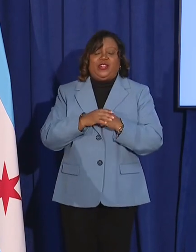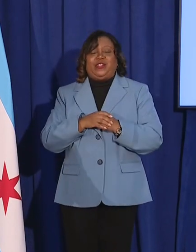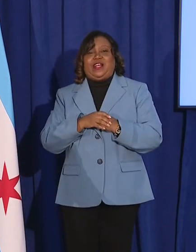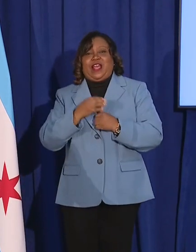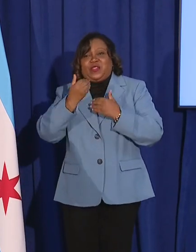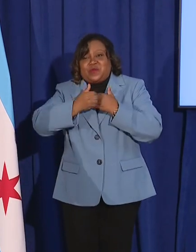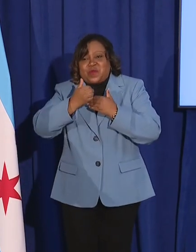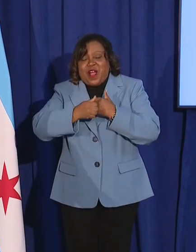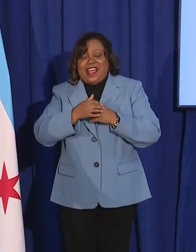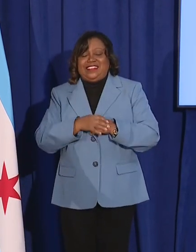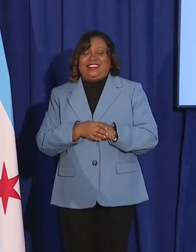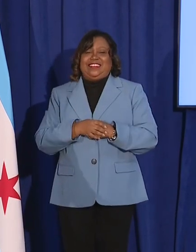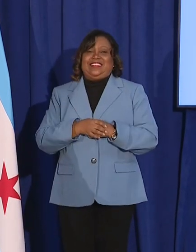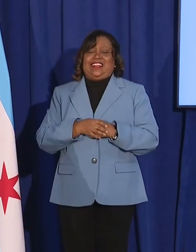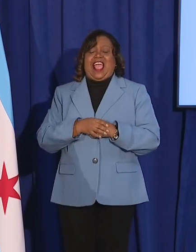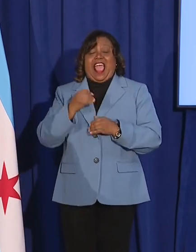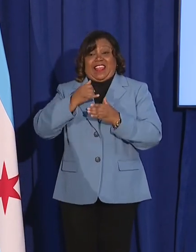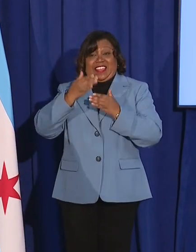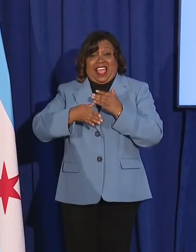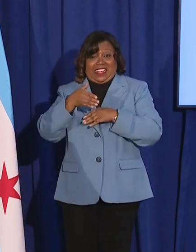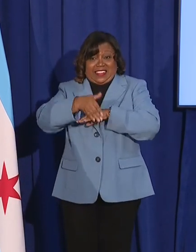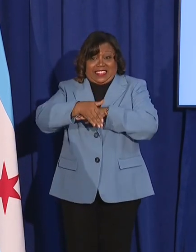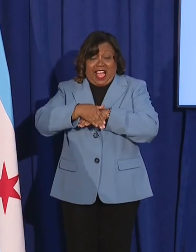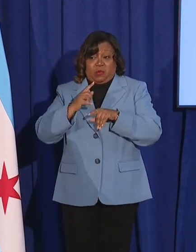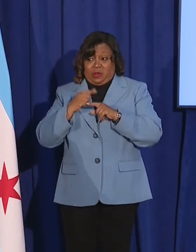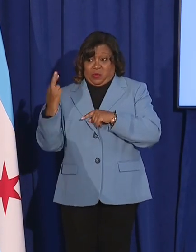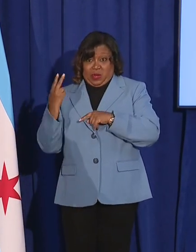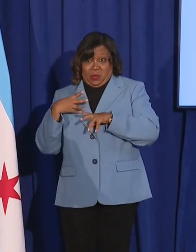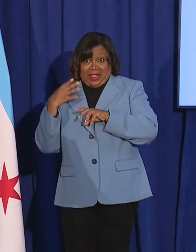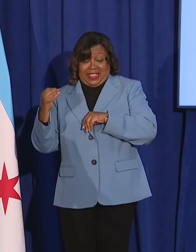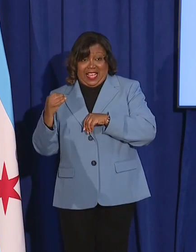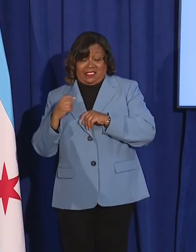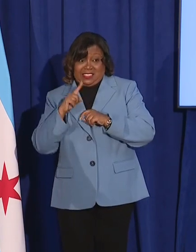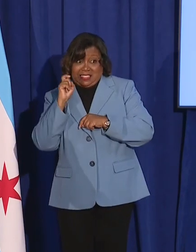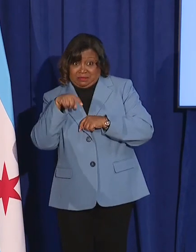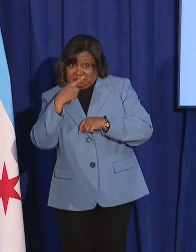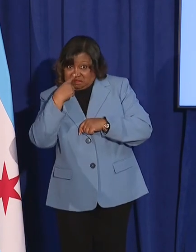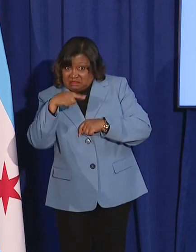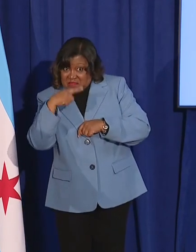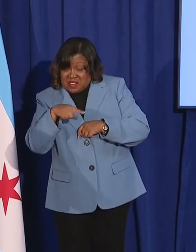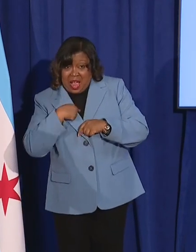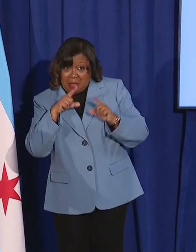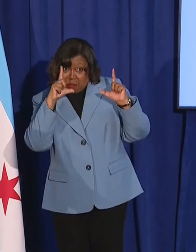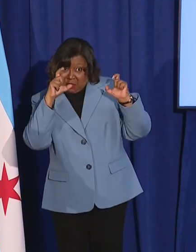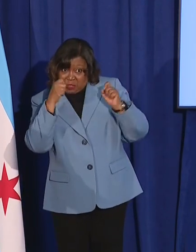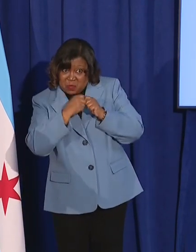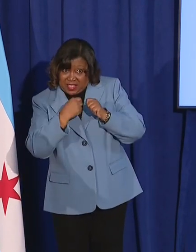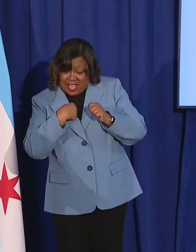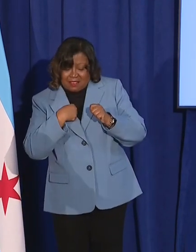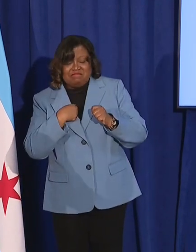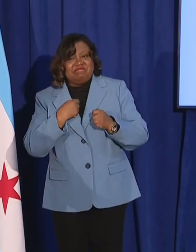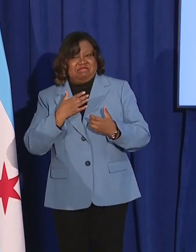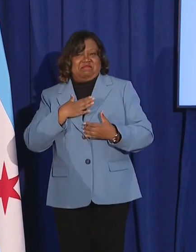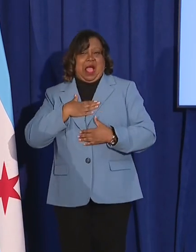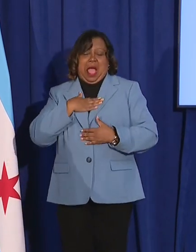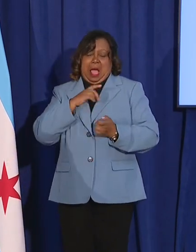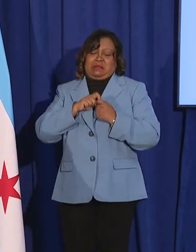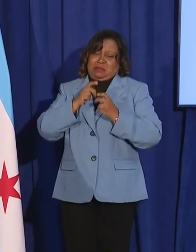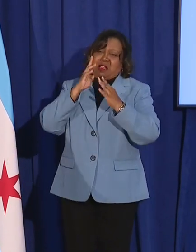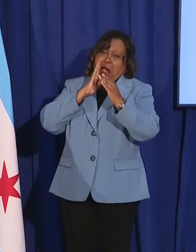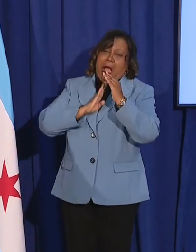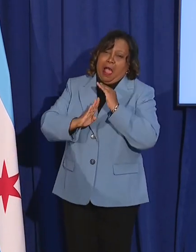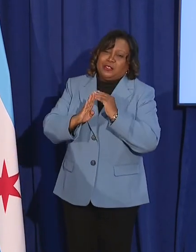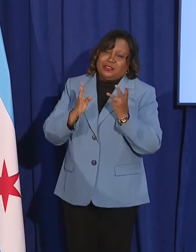the bread. And at the end of the evening, as we were getting ready to leave, she asked if she could have a photograph, which I was absolutely